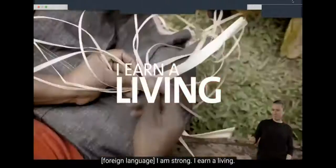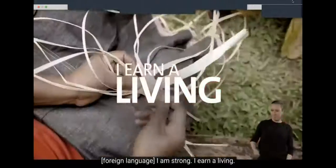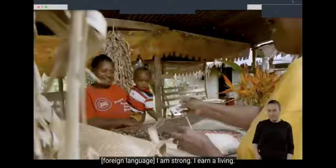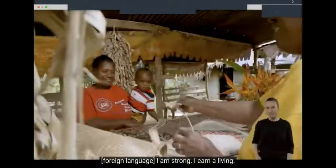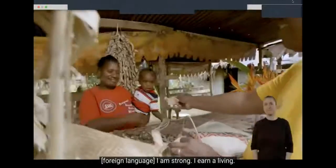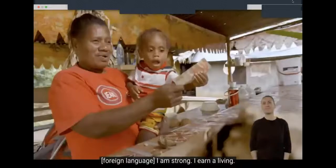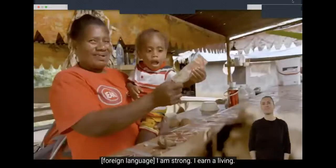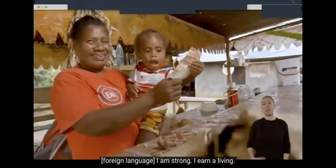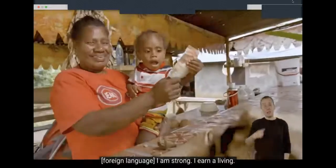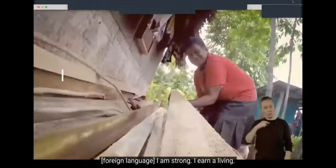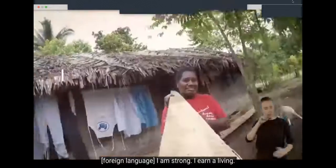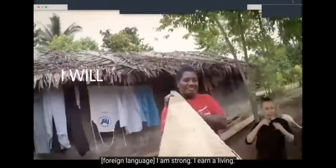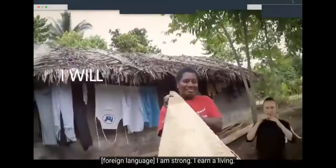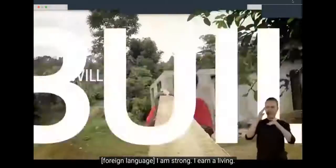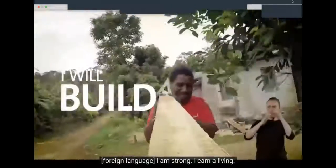Japani,